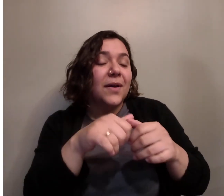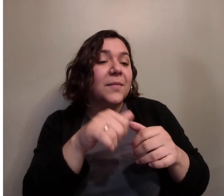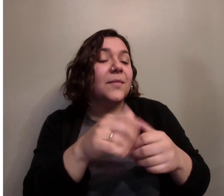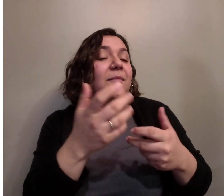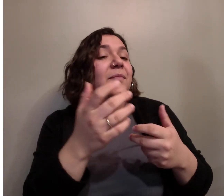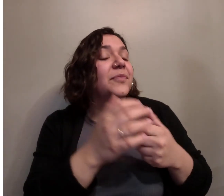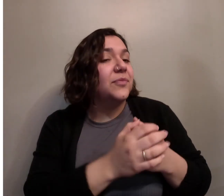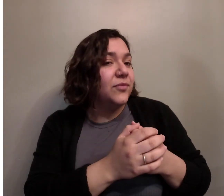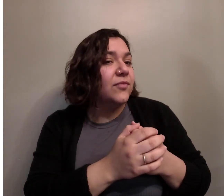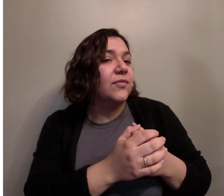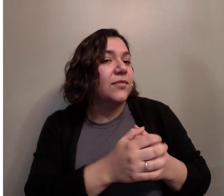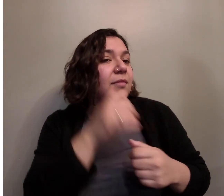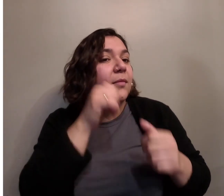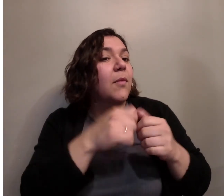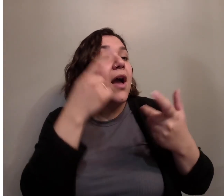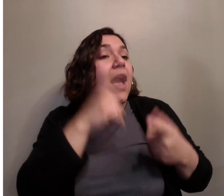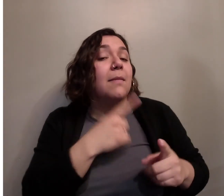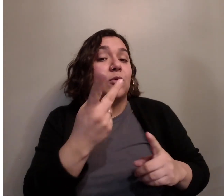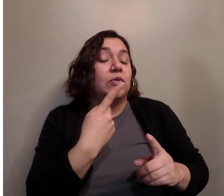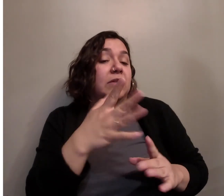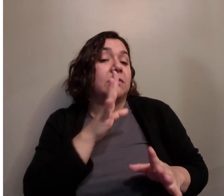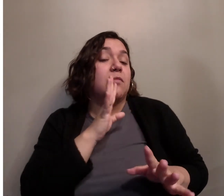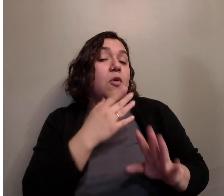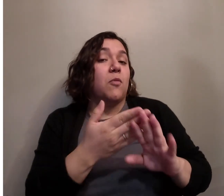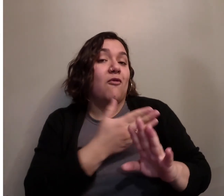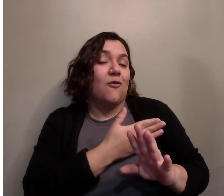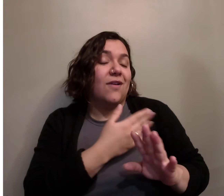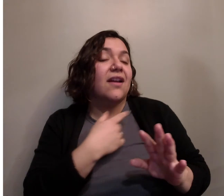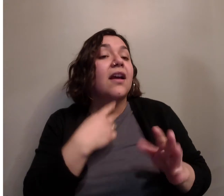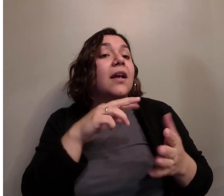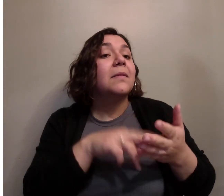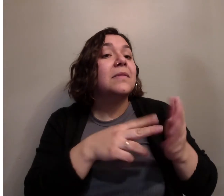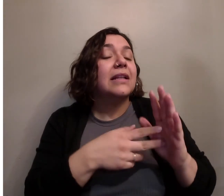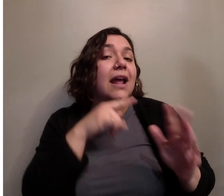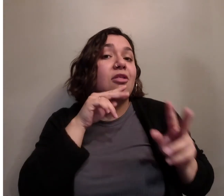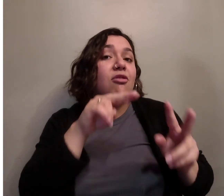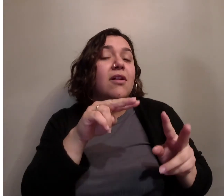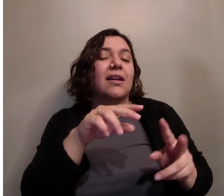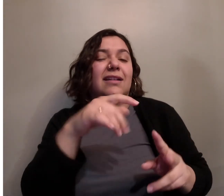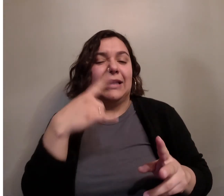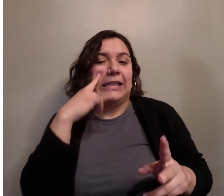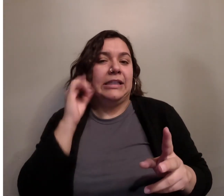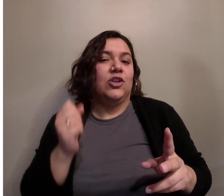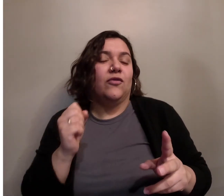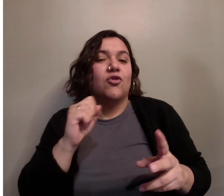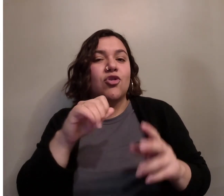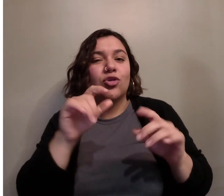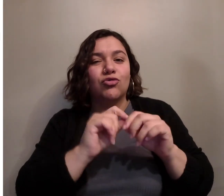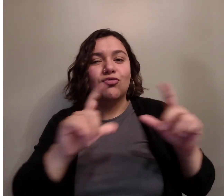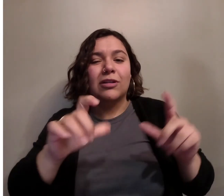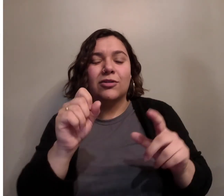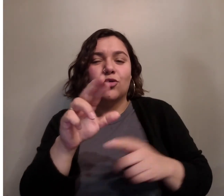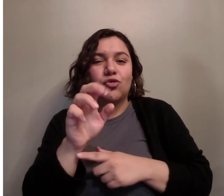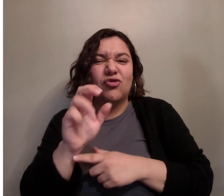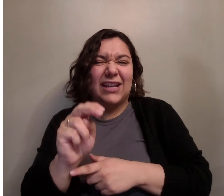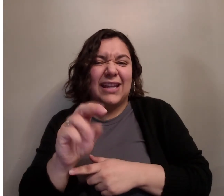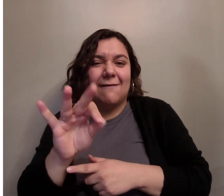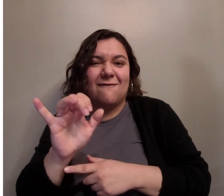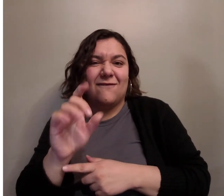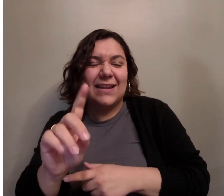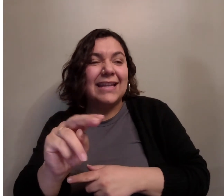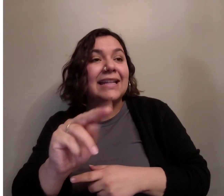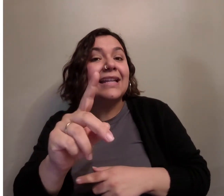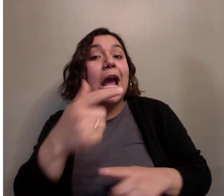And I remember when we once spoke before, I had looked at the Silver Screen Fiend,